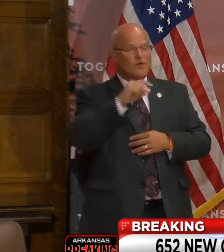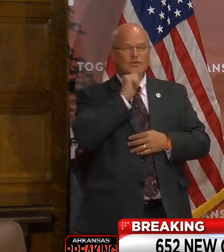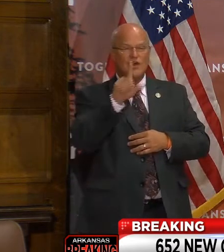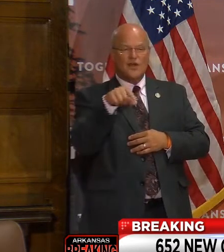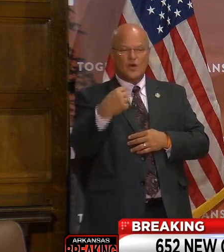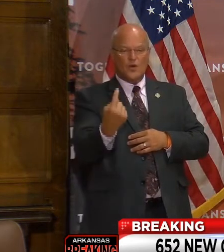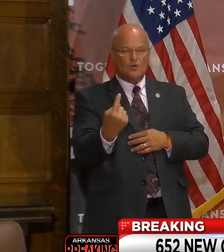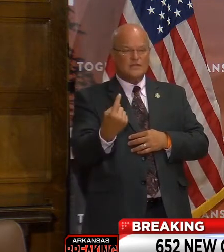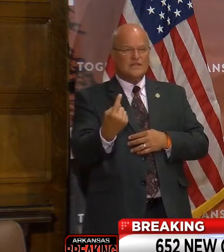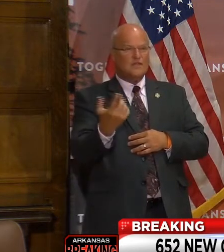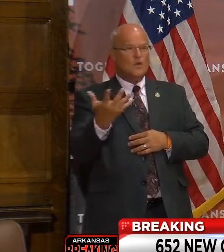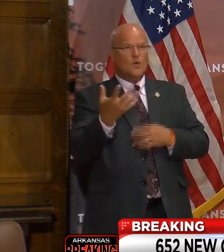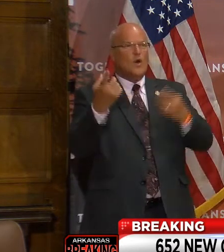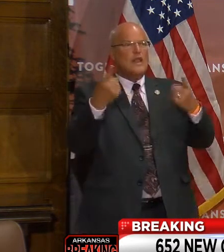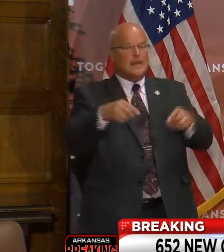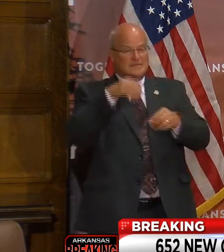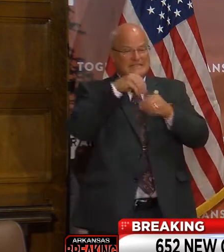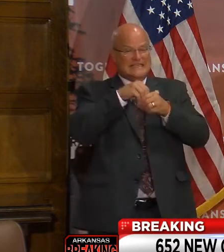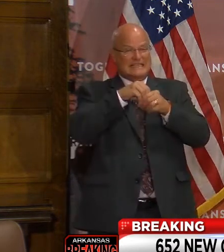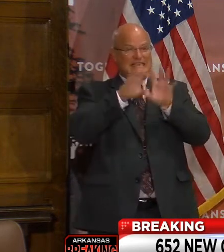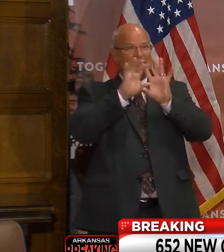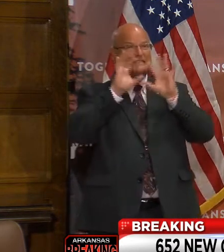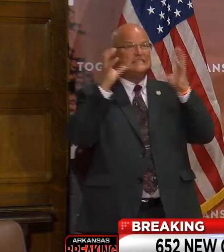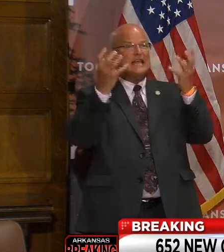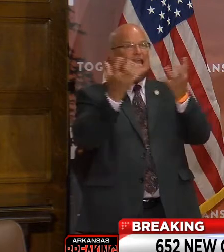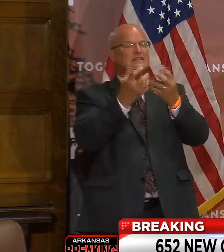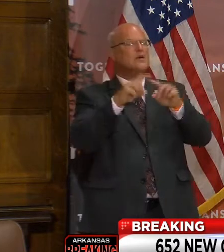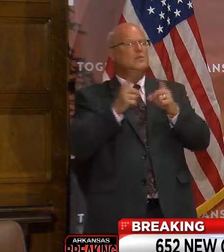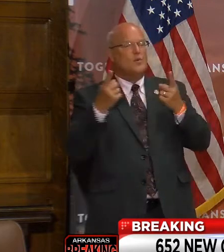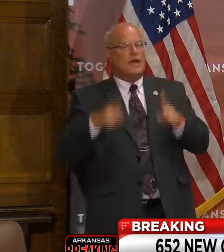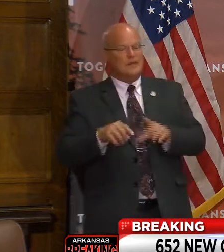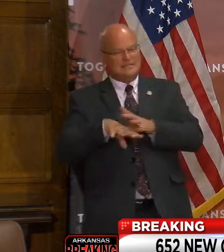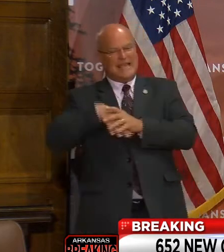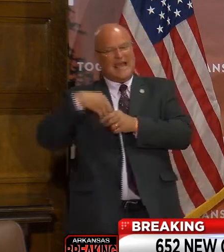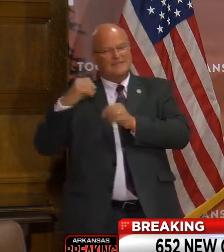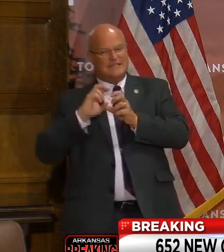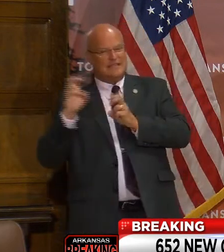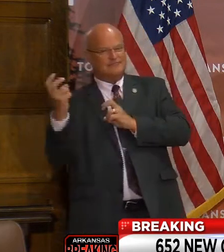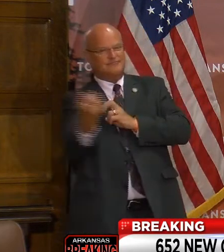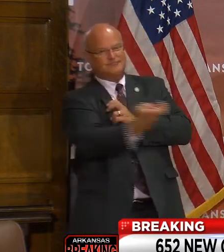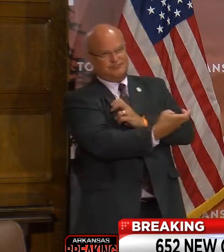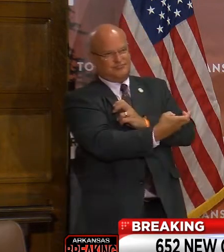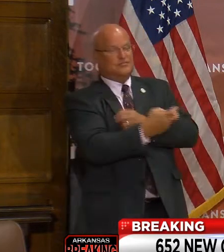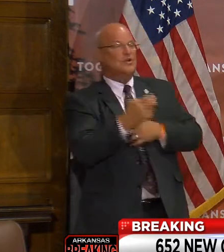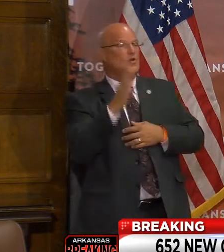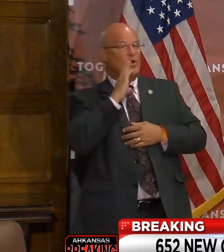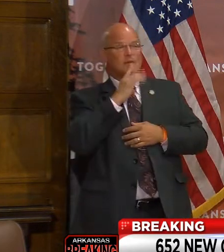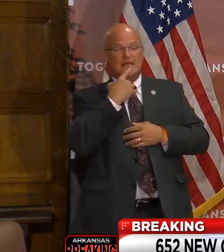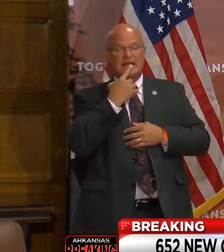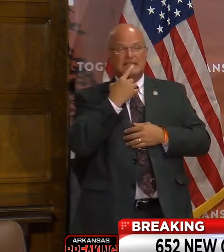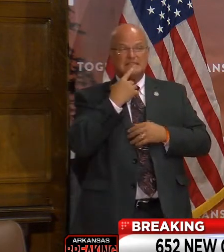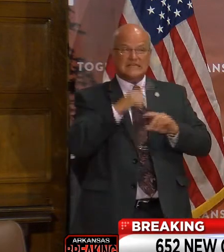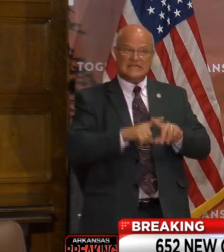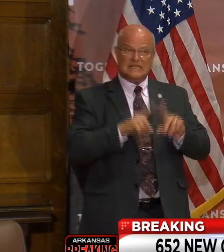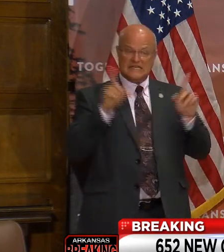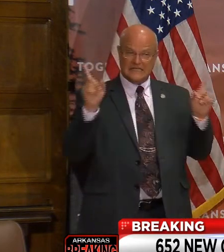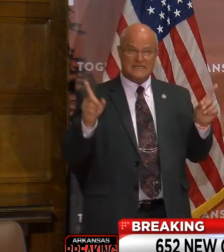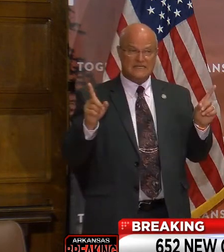just what happens in the stands, but around it as well. And so there will be, like I said, a